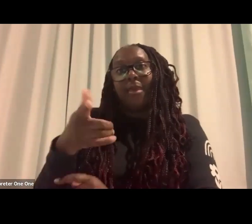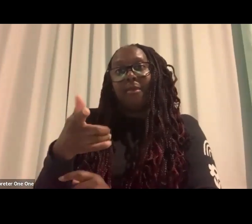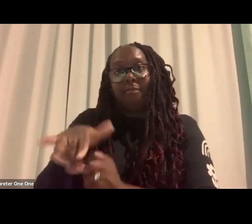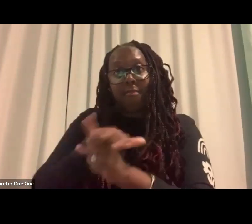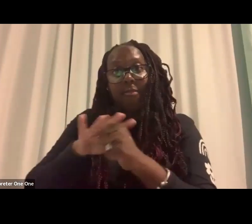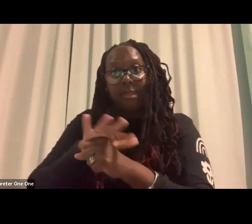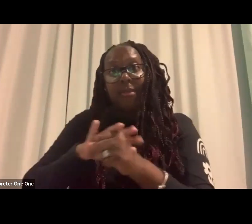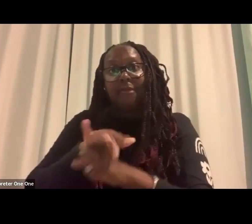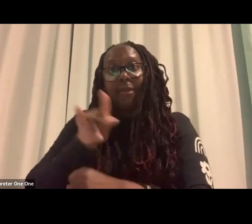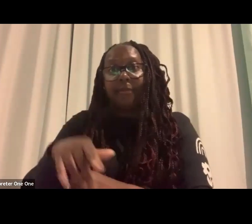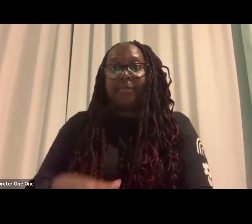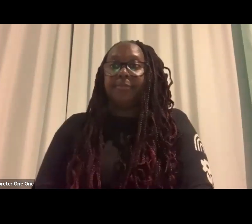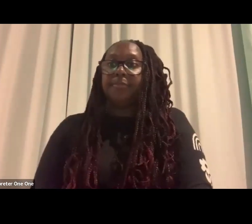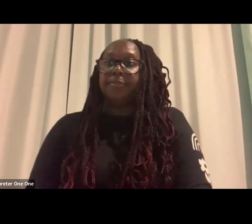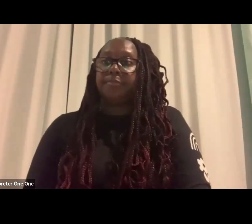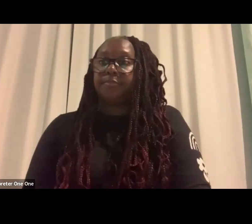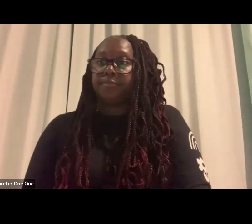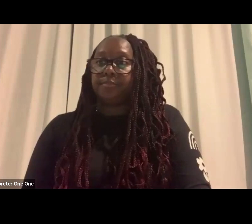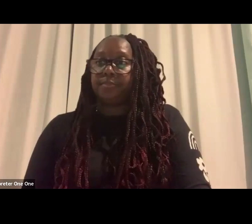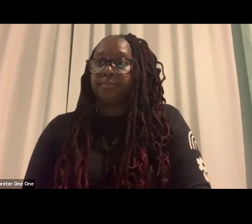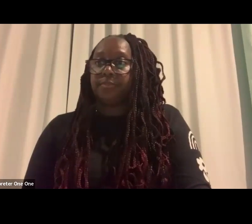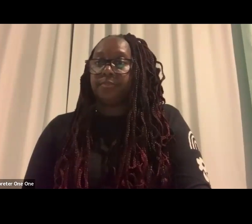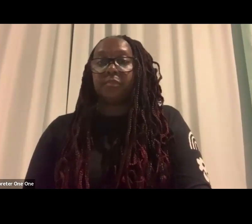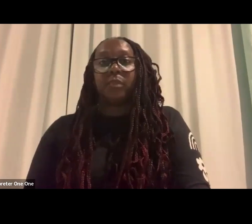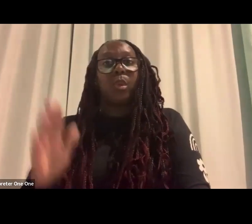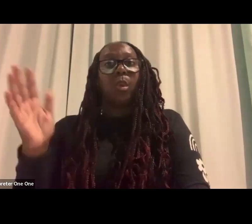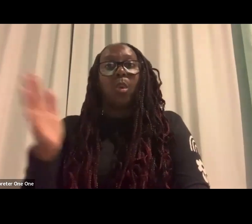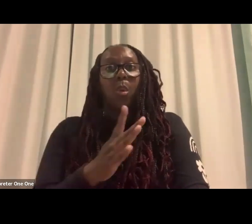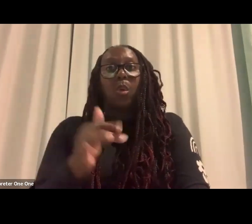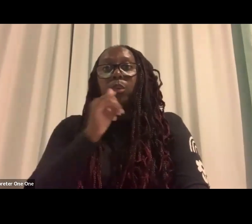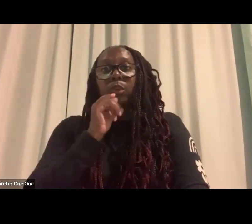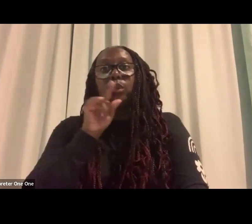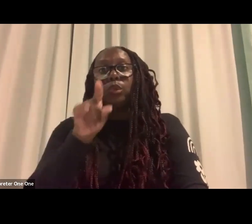trajectory. So all proposed policies in Bhutan are screened through GNH